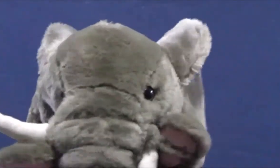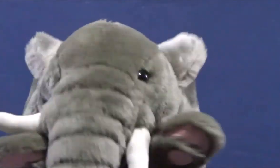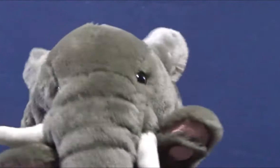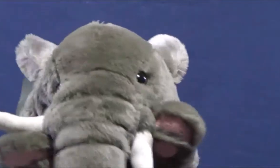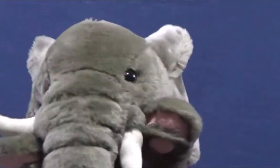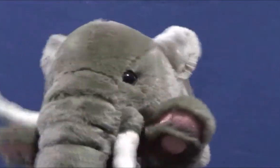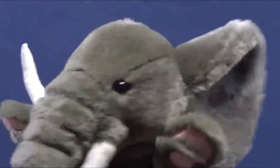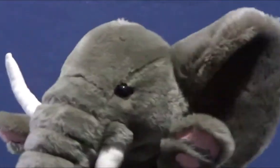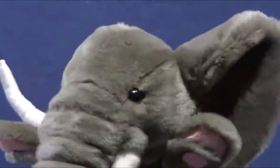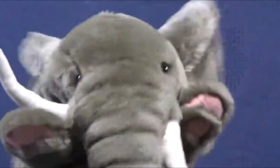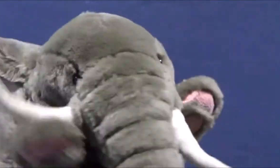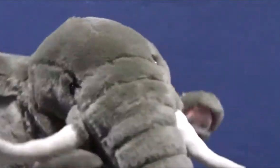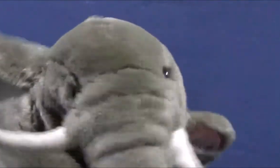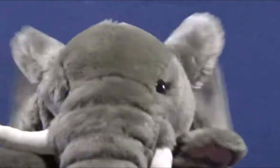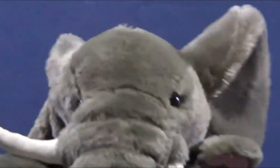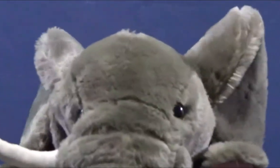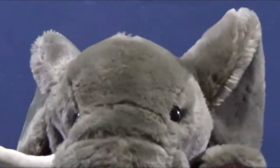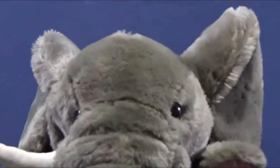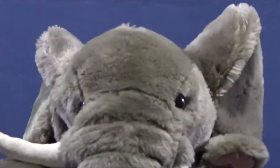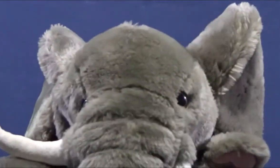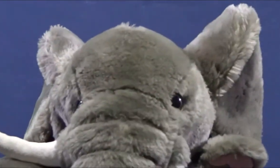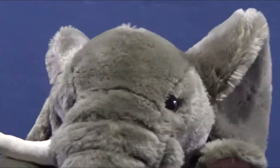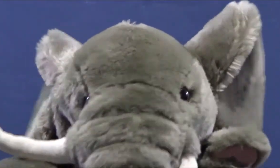Challenges, and are you ready for this?